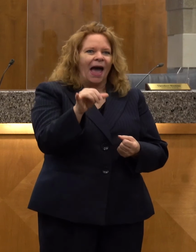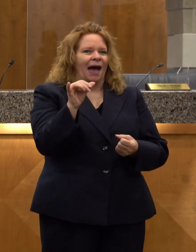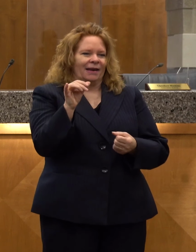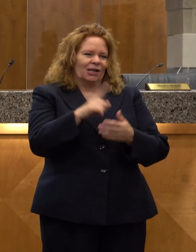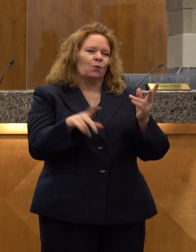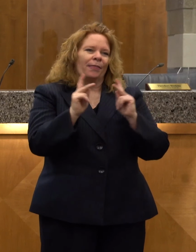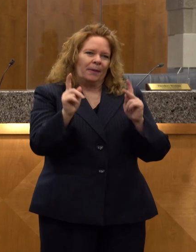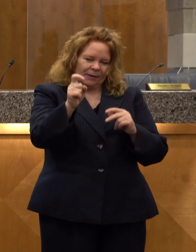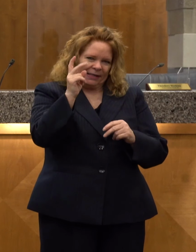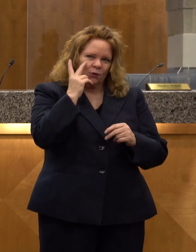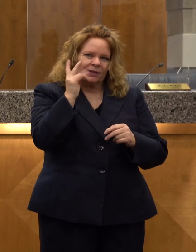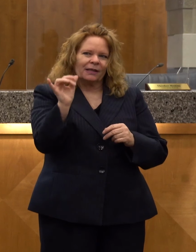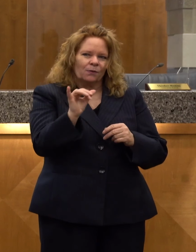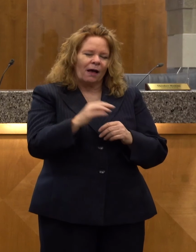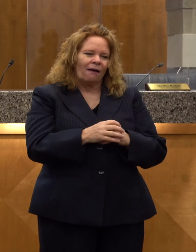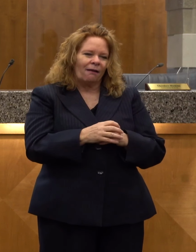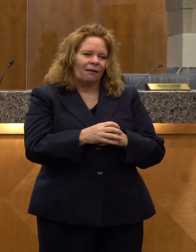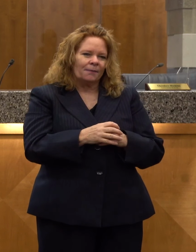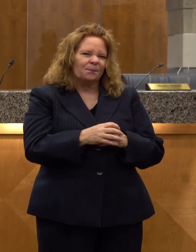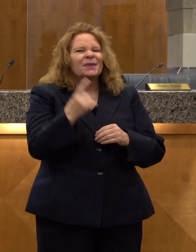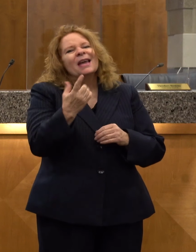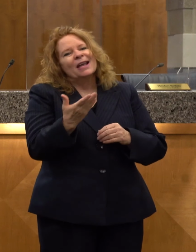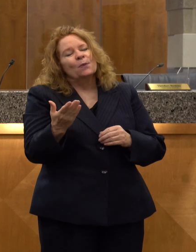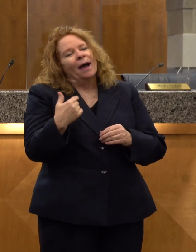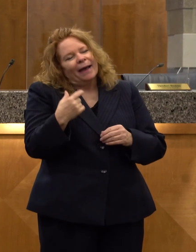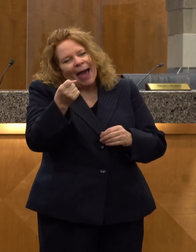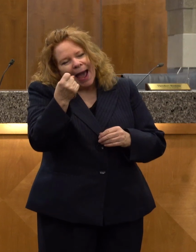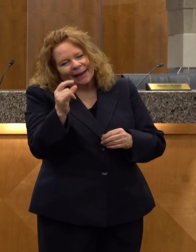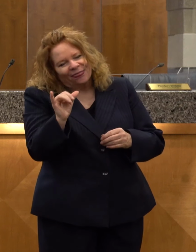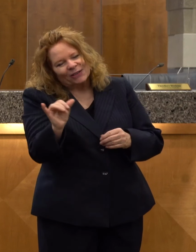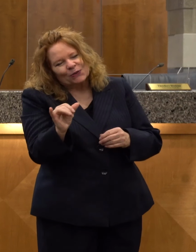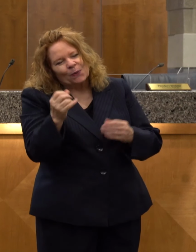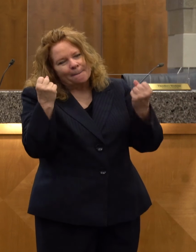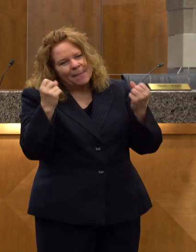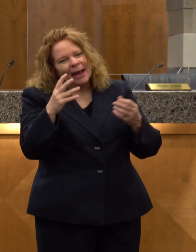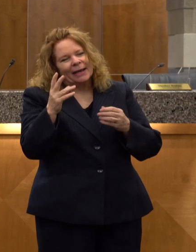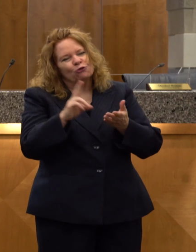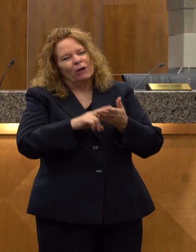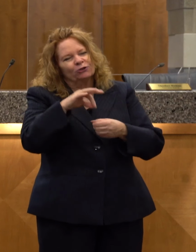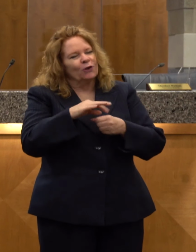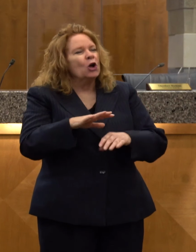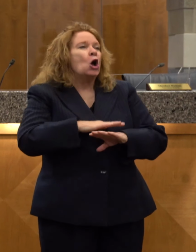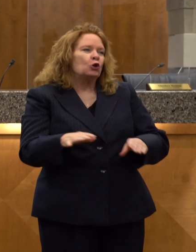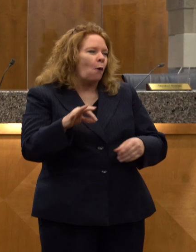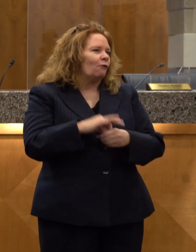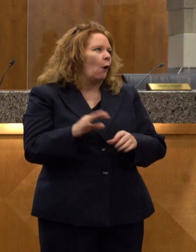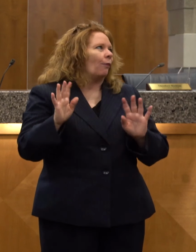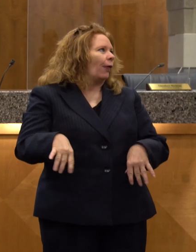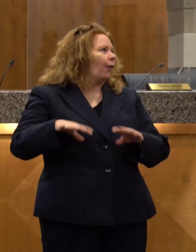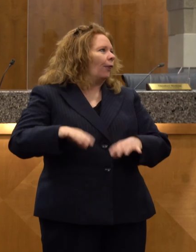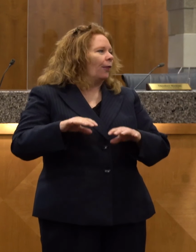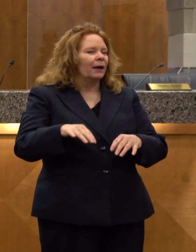the residents need to see. Is one thing to be, and I get this too, you know, we have a lot of registered voters that don't vote and don't participate. It's